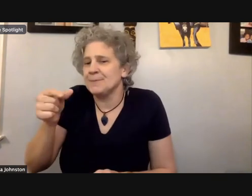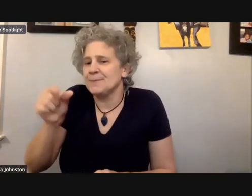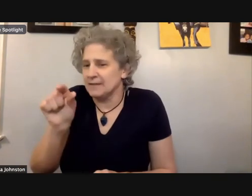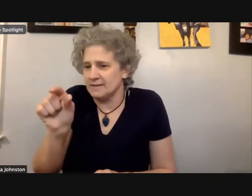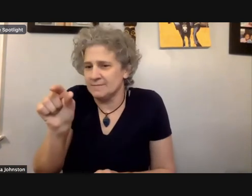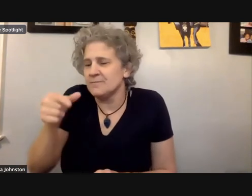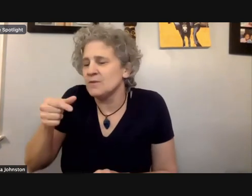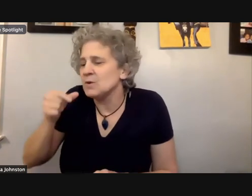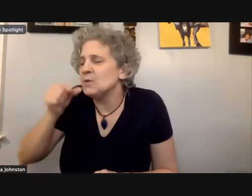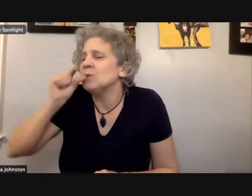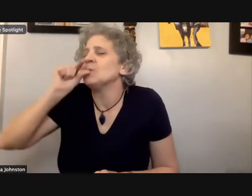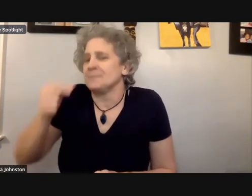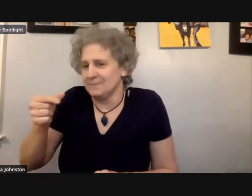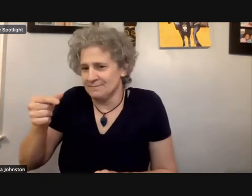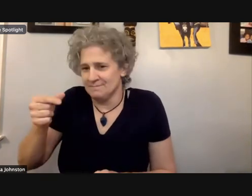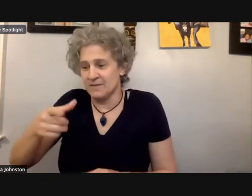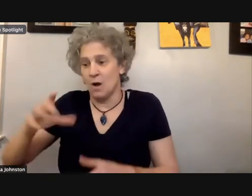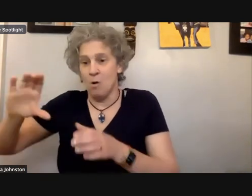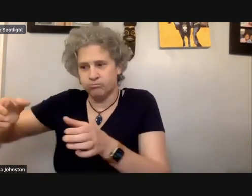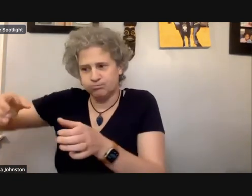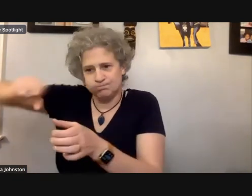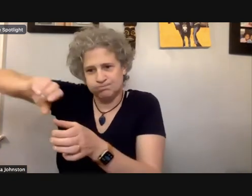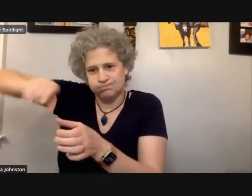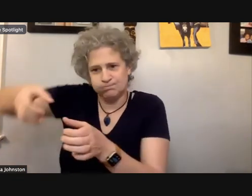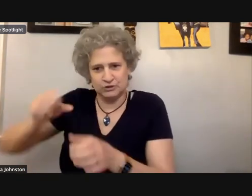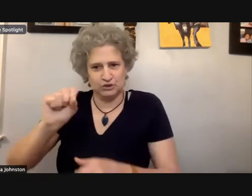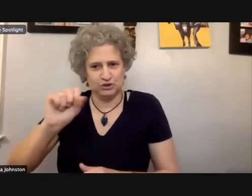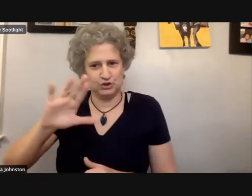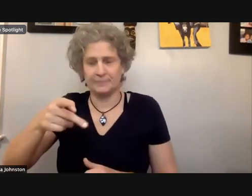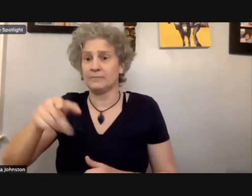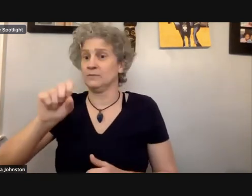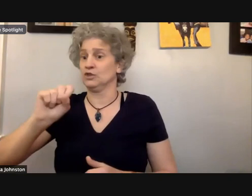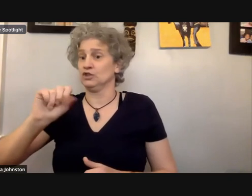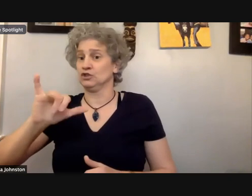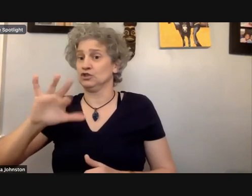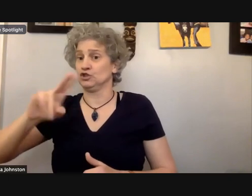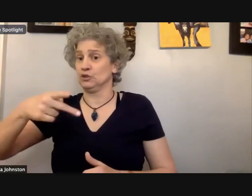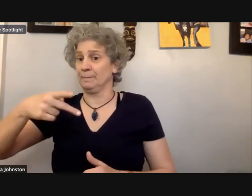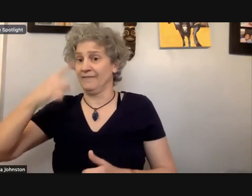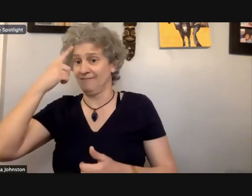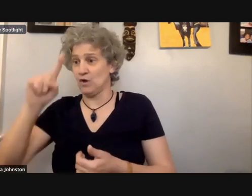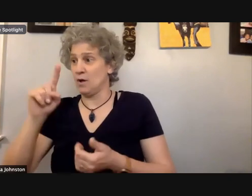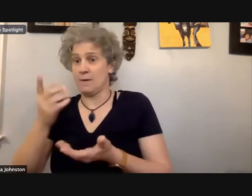with the measurements built onto the side. Keeps it nice and clean.